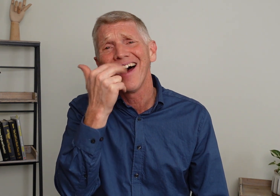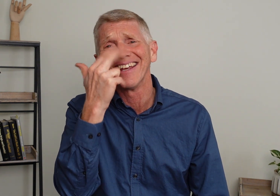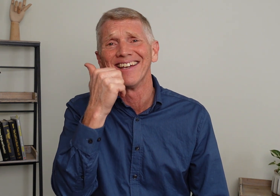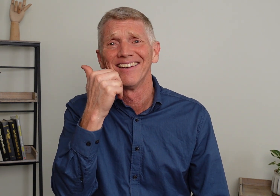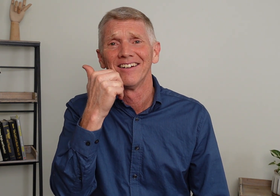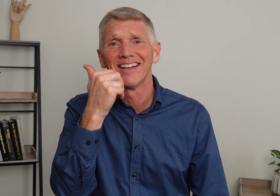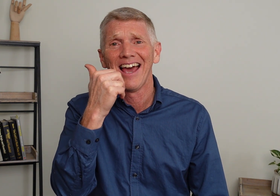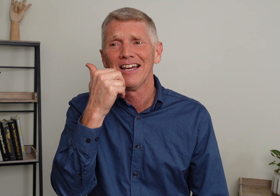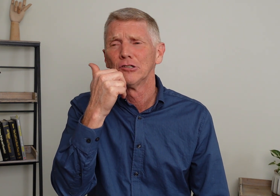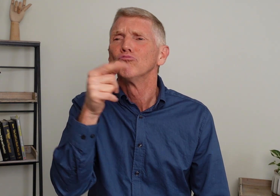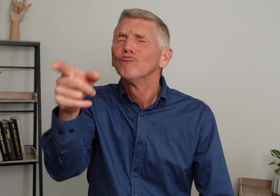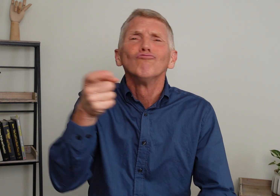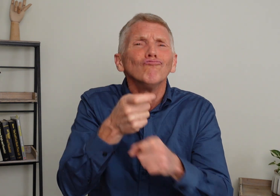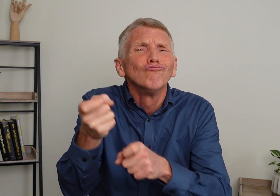funny, okay?